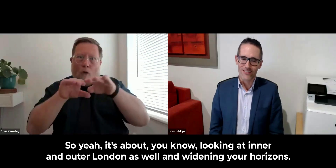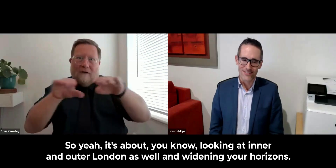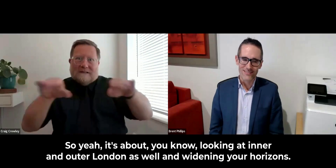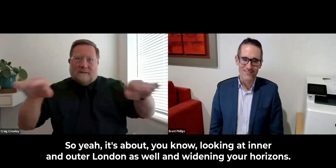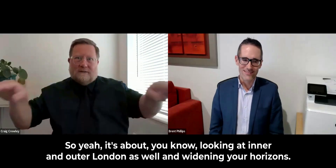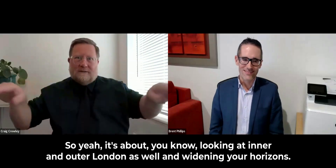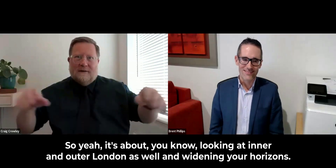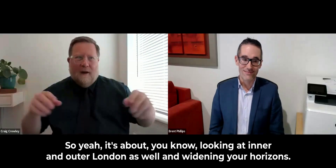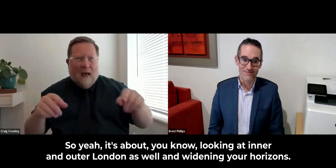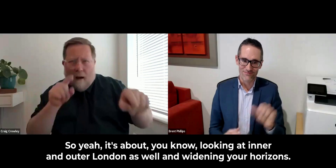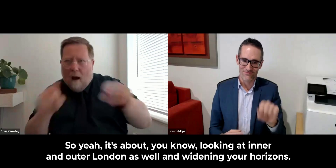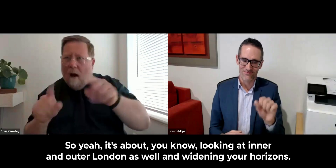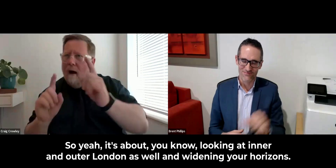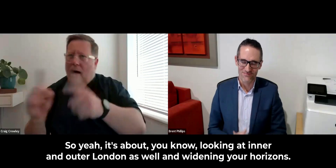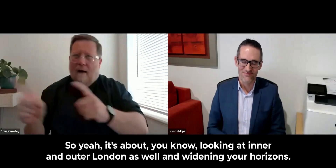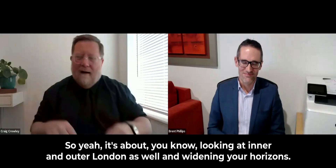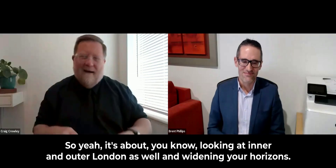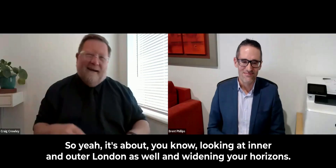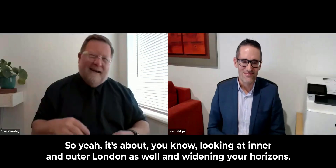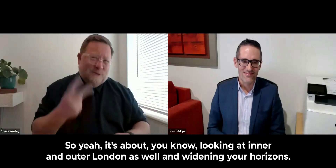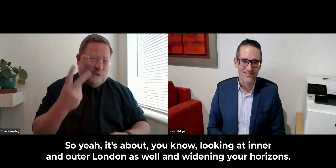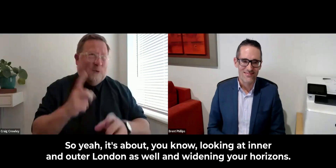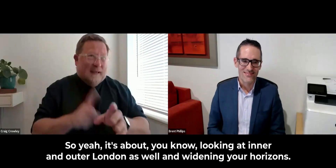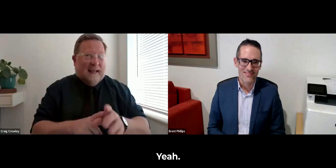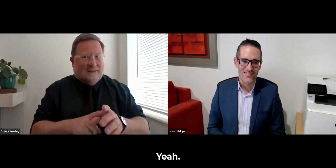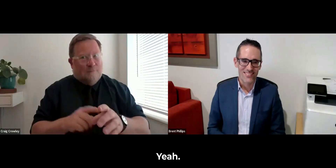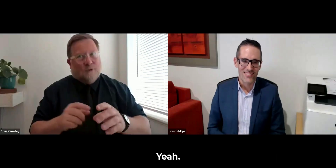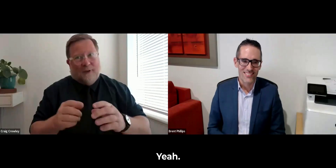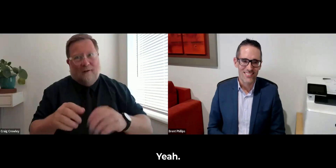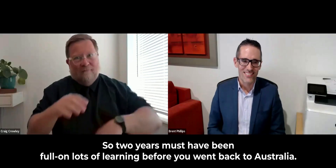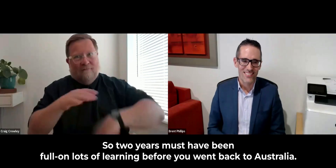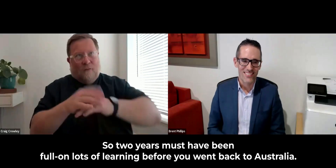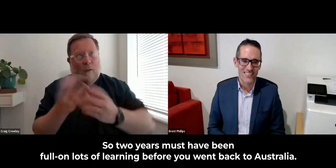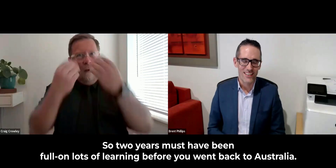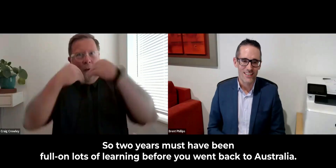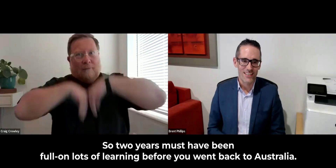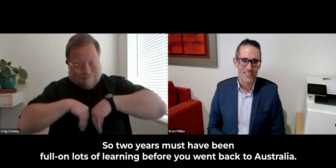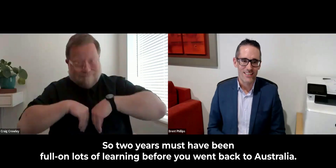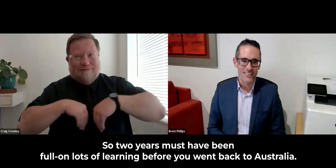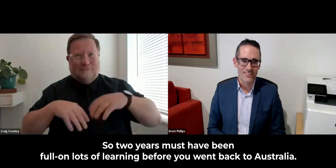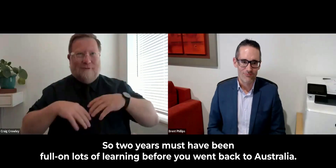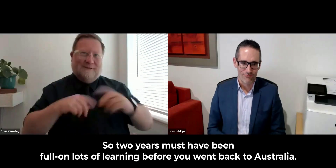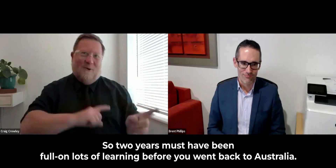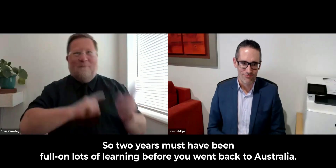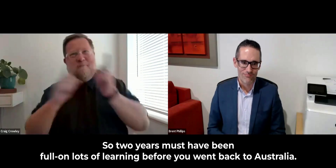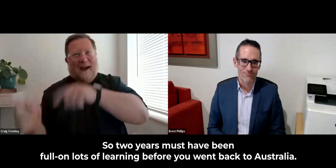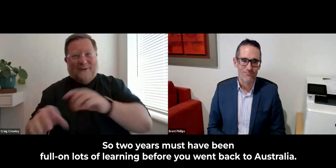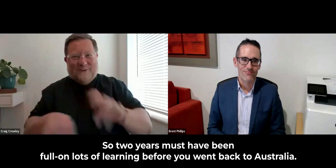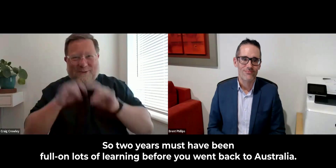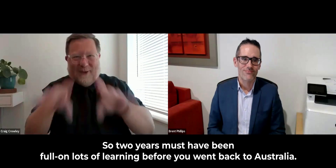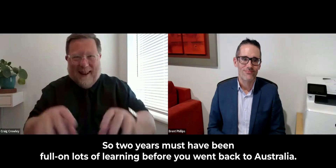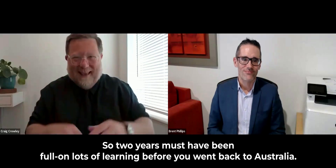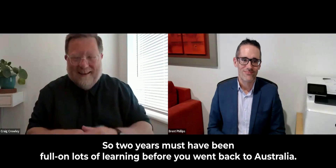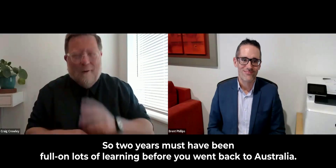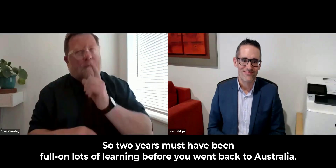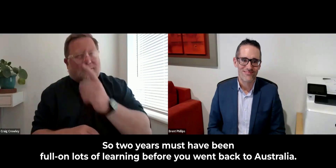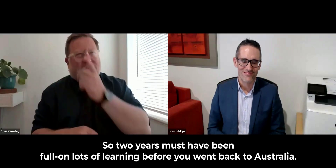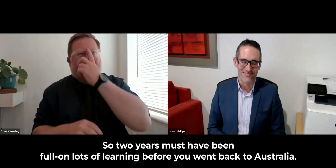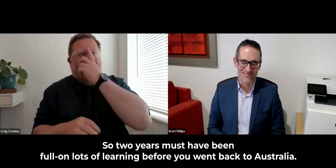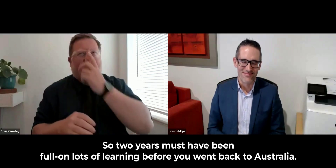well and widening your horizons. Yeah, so 2 years must have been full on, lots of learning before you